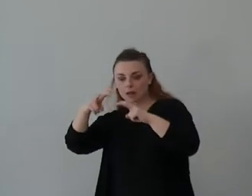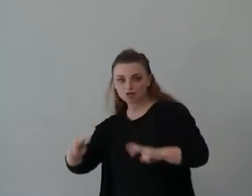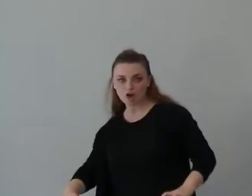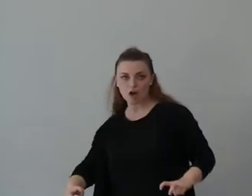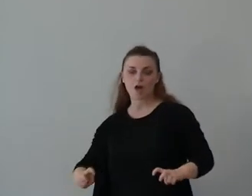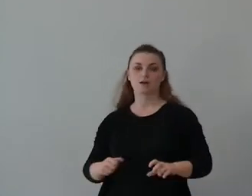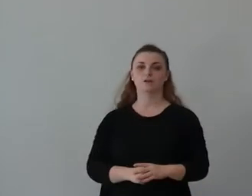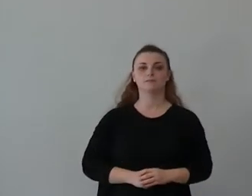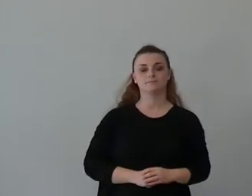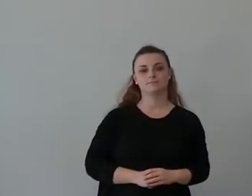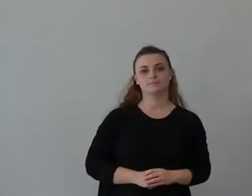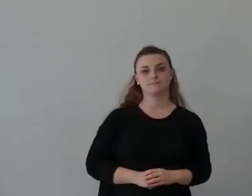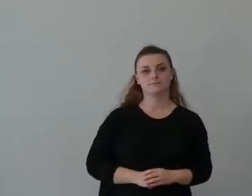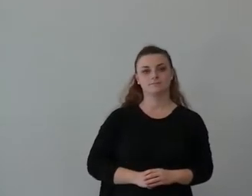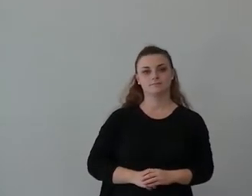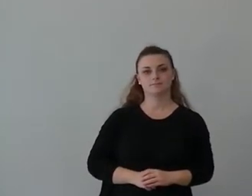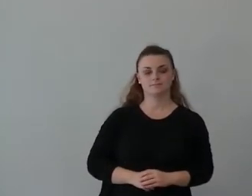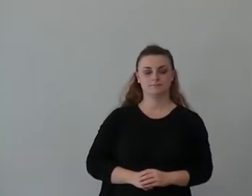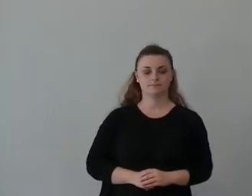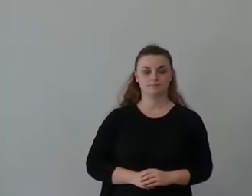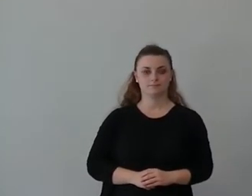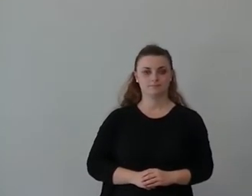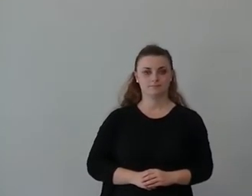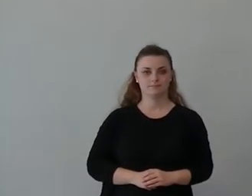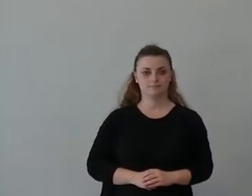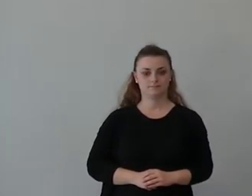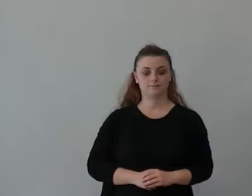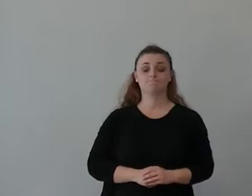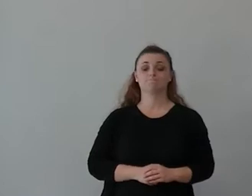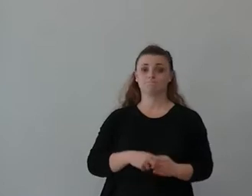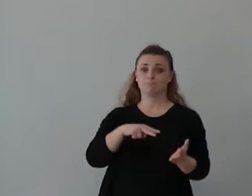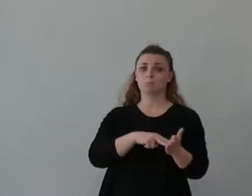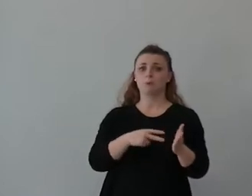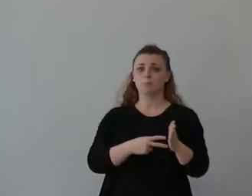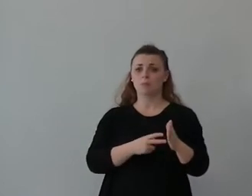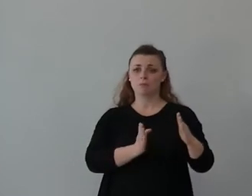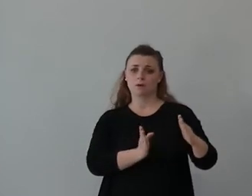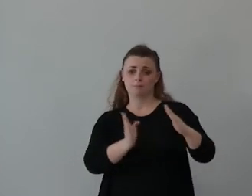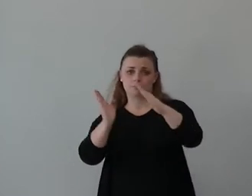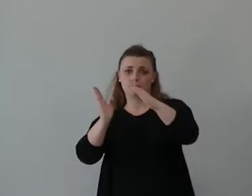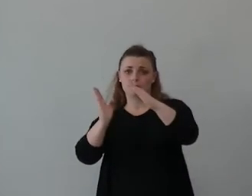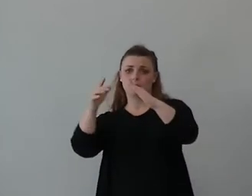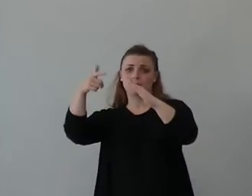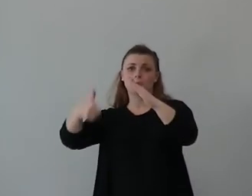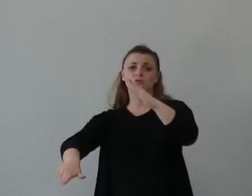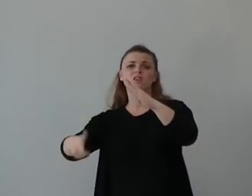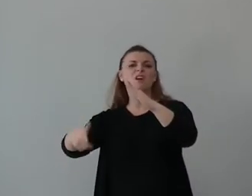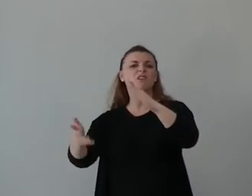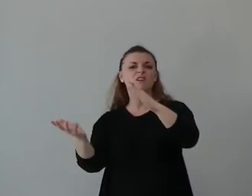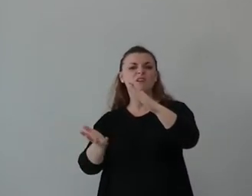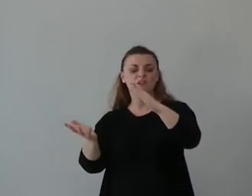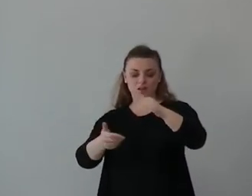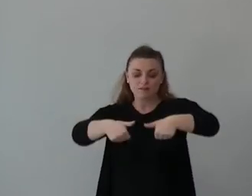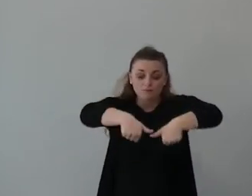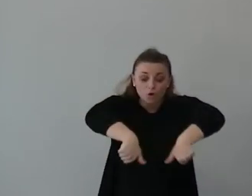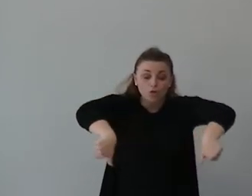È pende. Yeah, and the problem is because of the foundation, right? E il problema pende proprio per via del fondamento. But the cool thing is